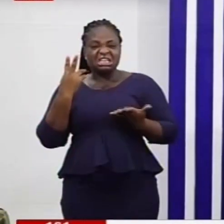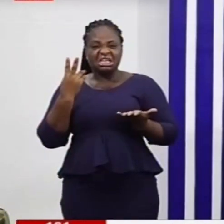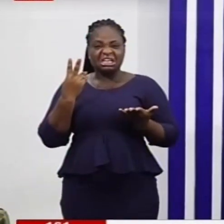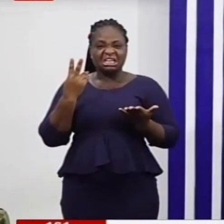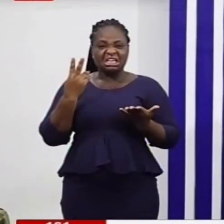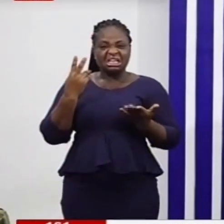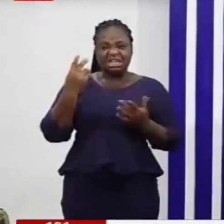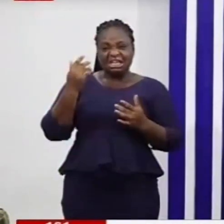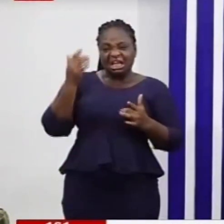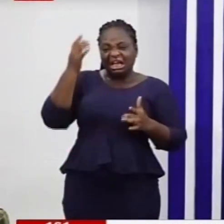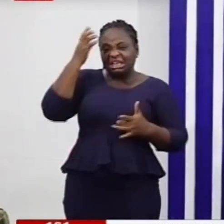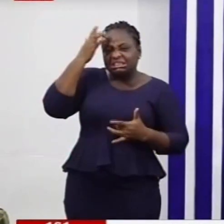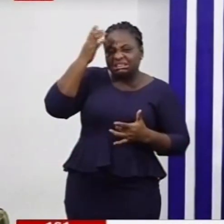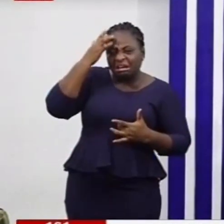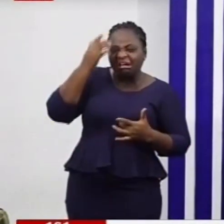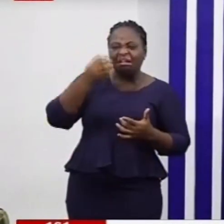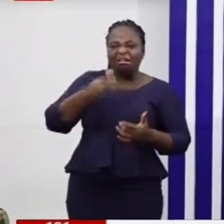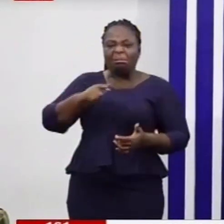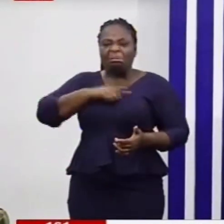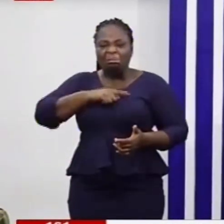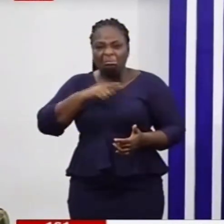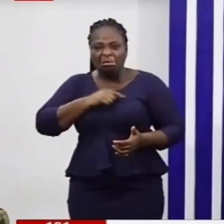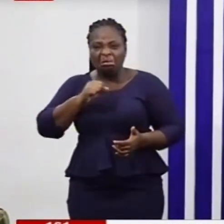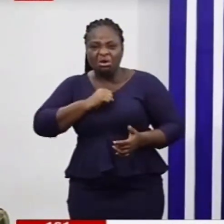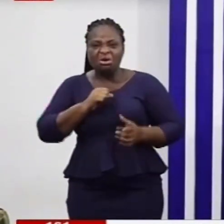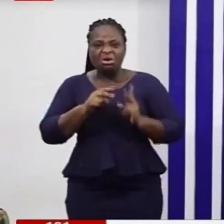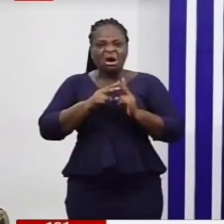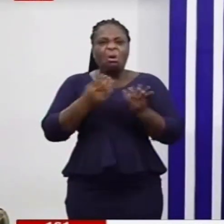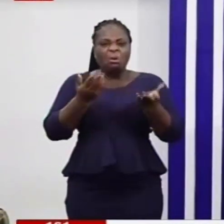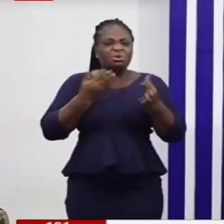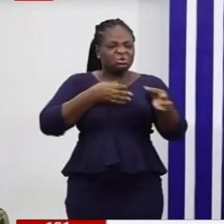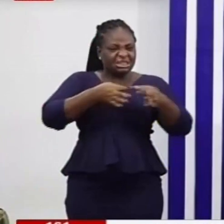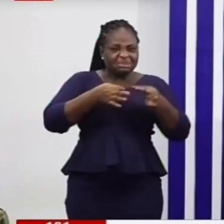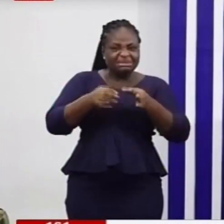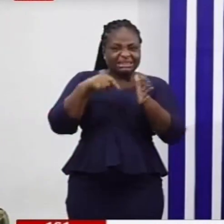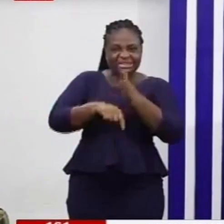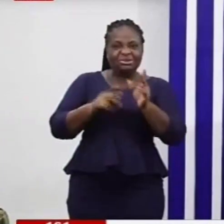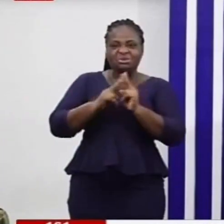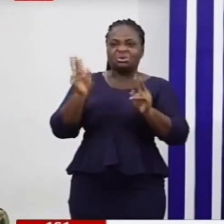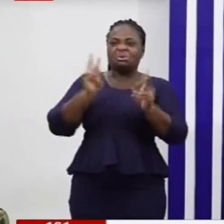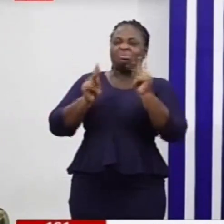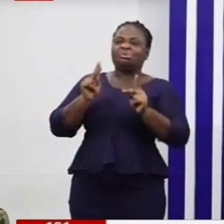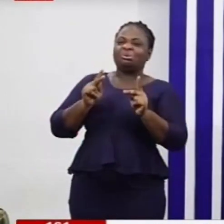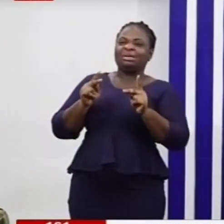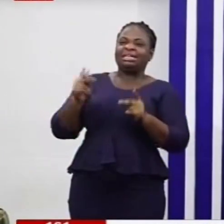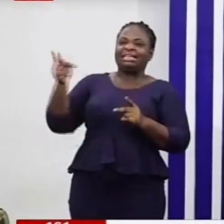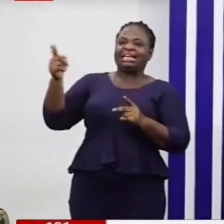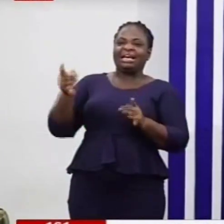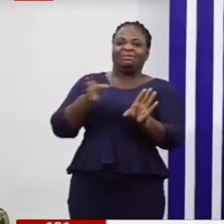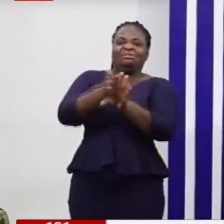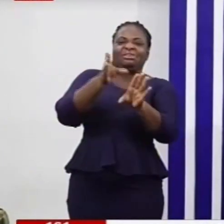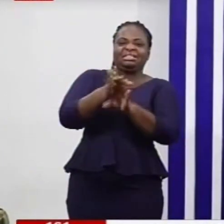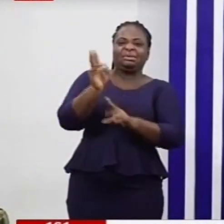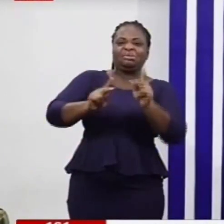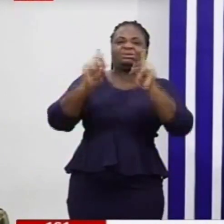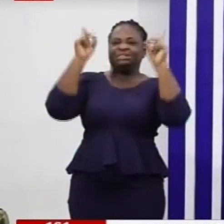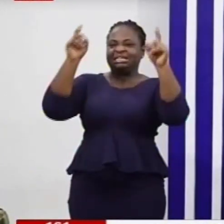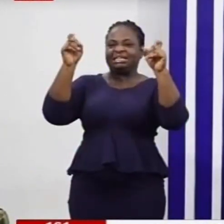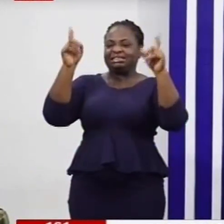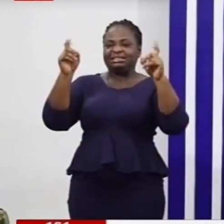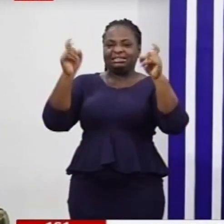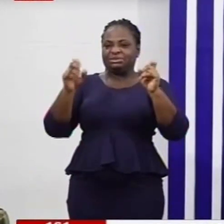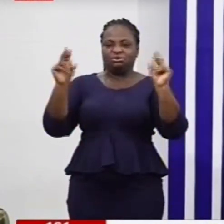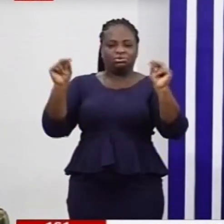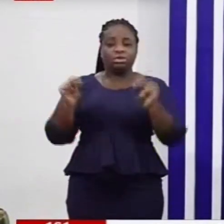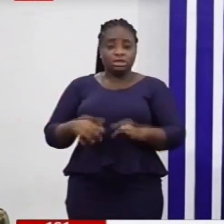tested. I think it's important that we have this clarity so that we don't cause more panic out there that there are people coming to do compulsory testing of everybody.